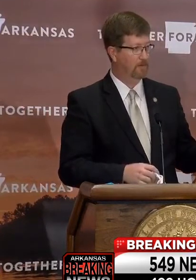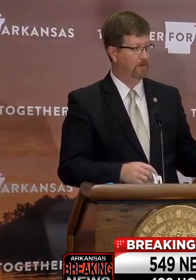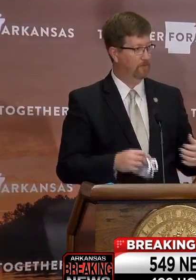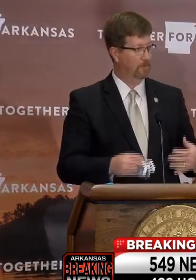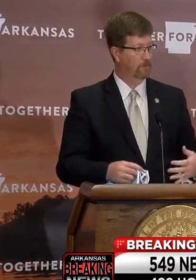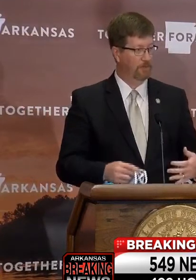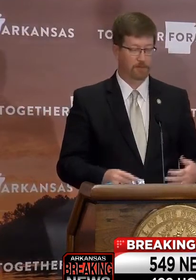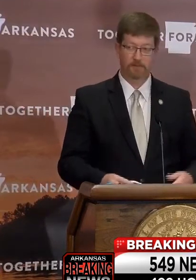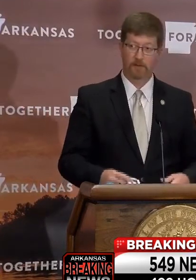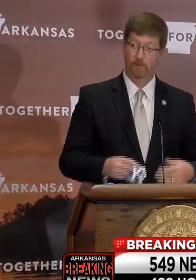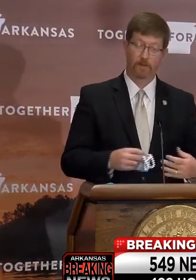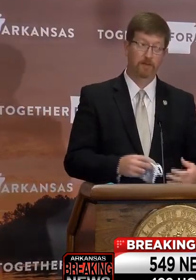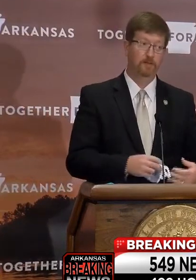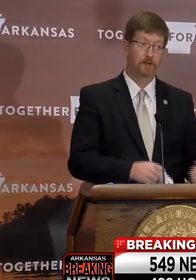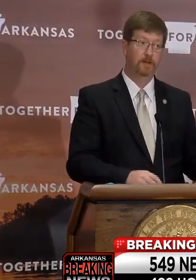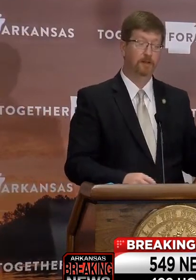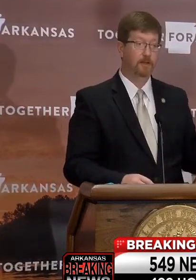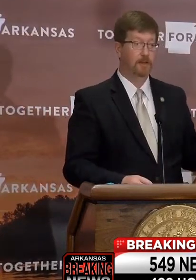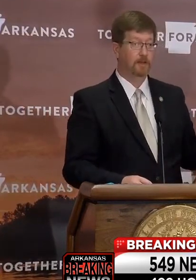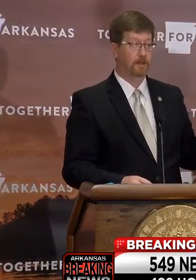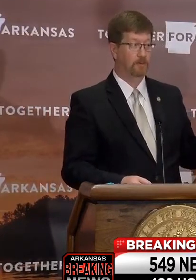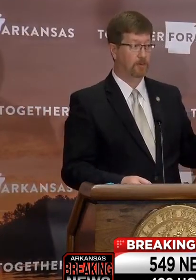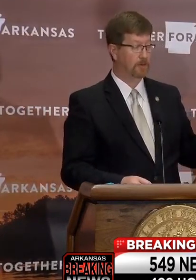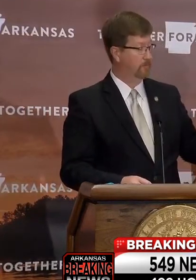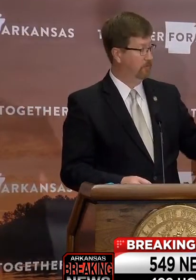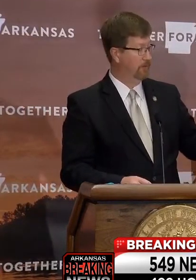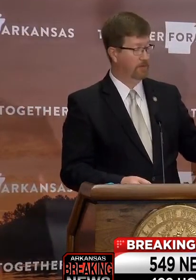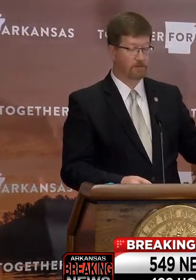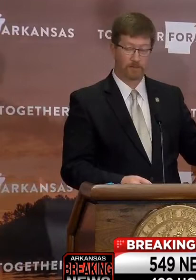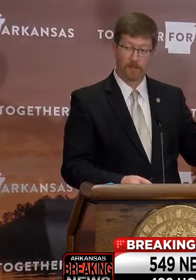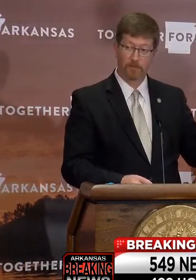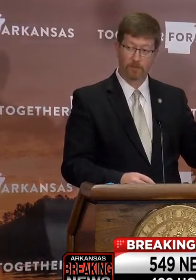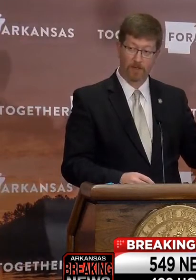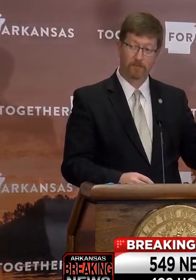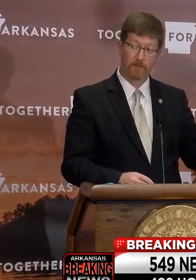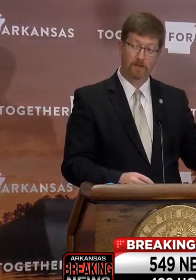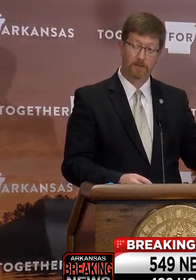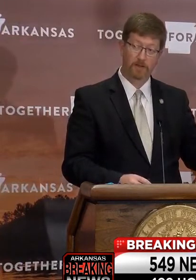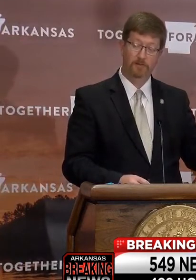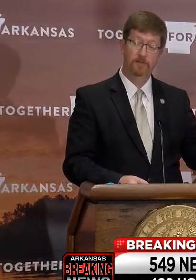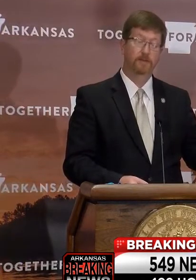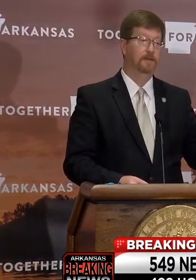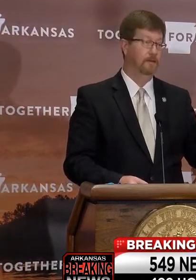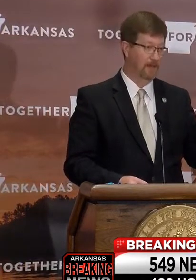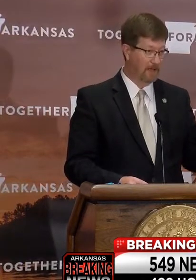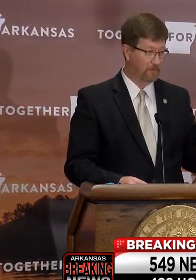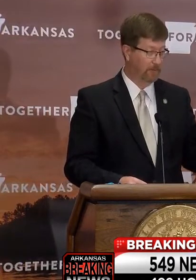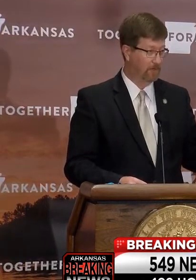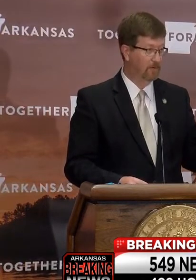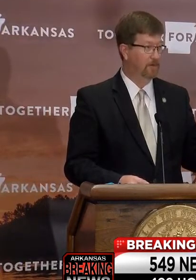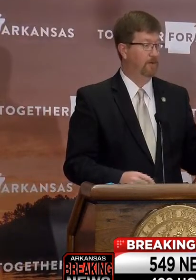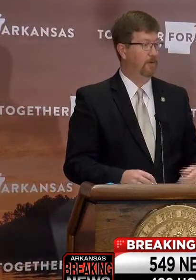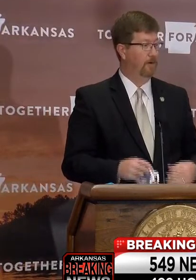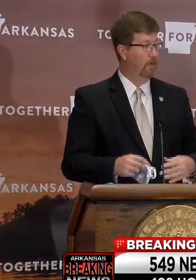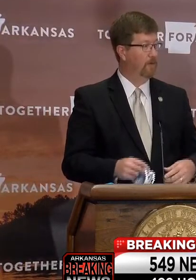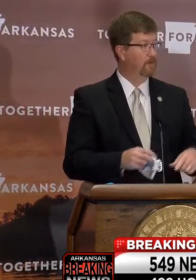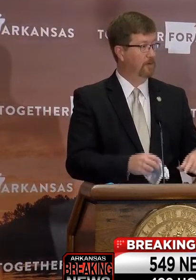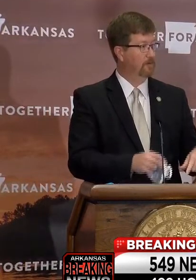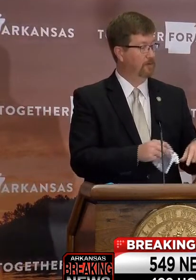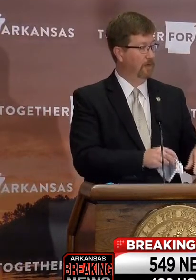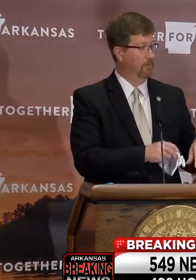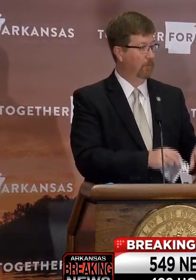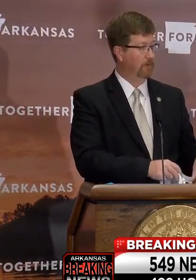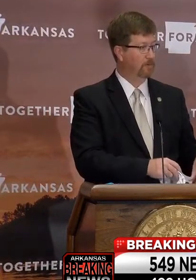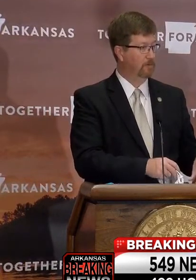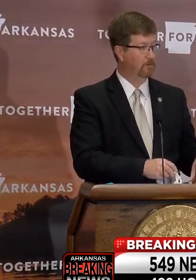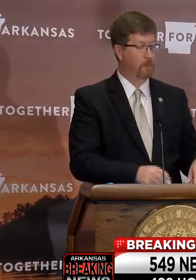that are on the list this week weren't necessarily, if you look at the trends, would not have been on the list last week. there are always things